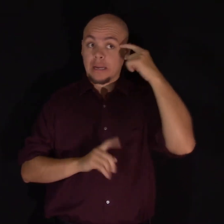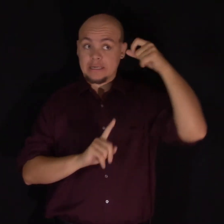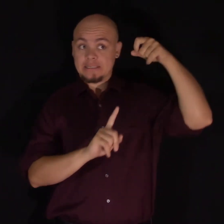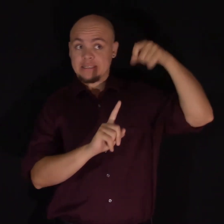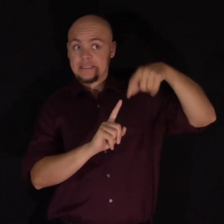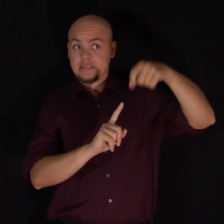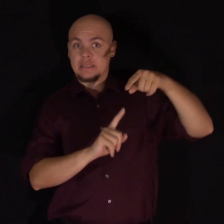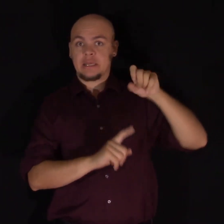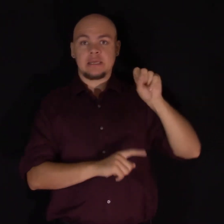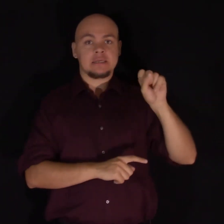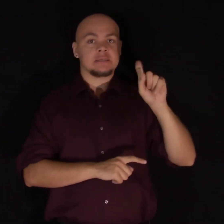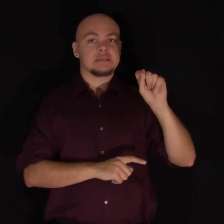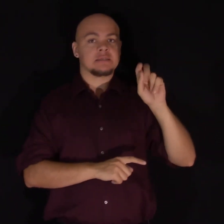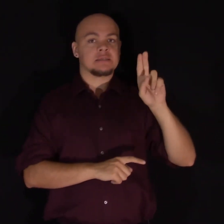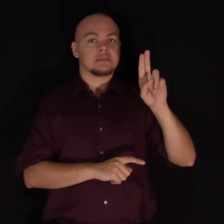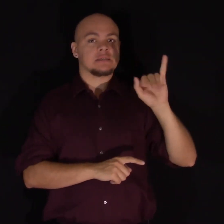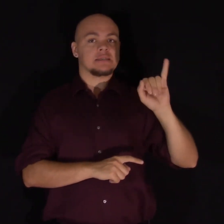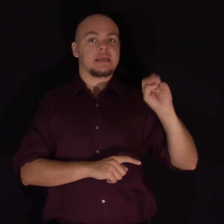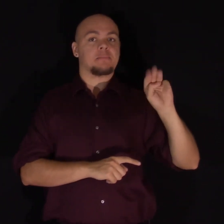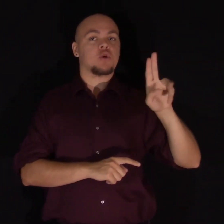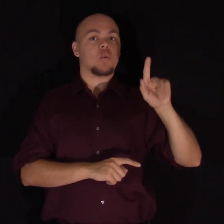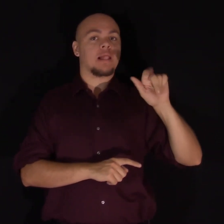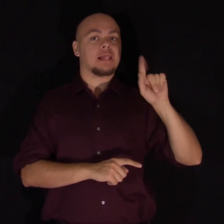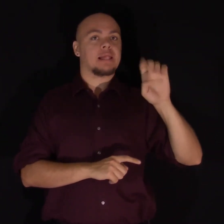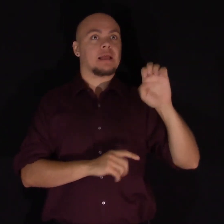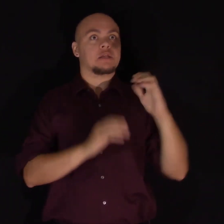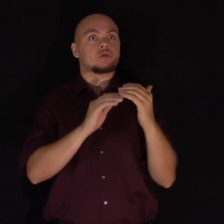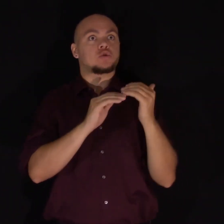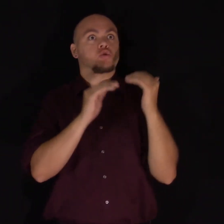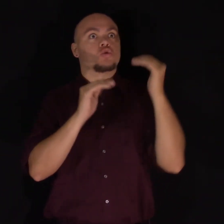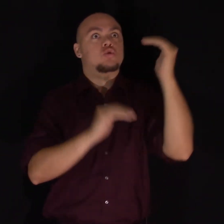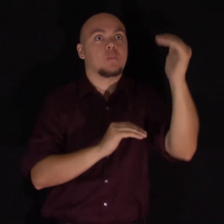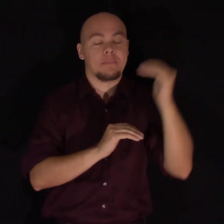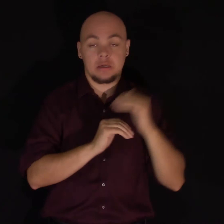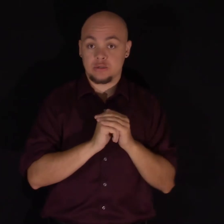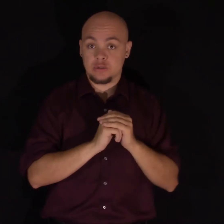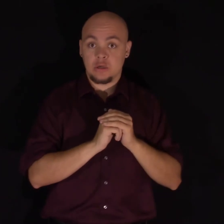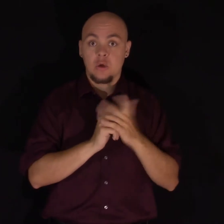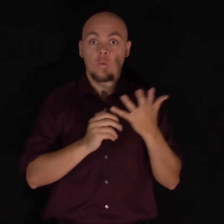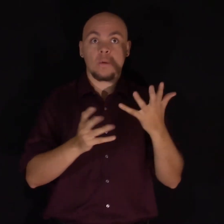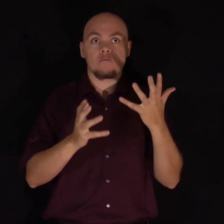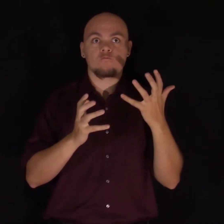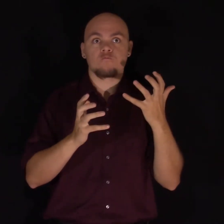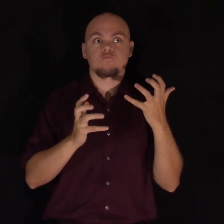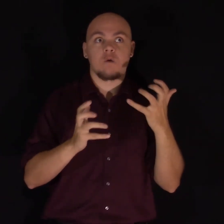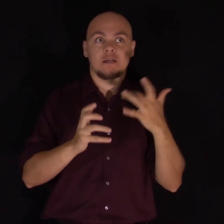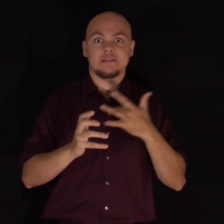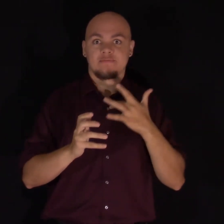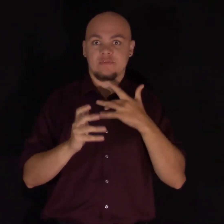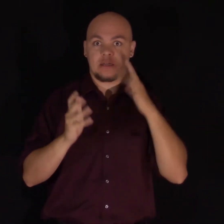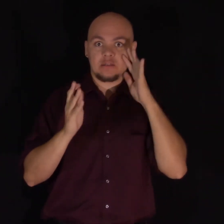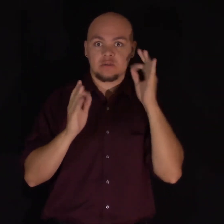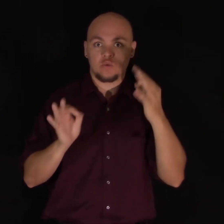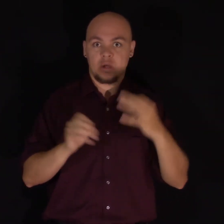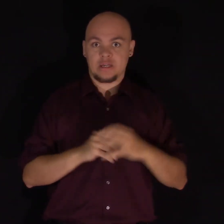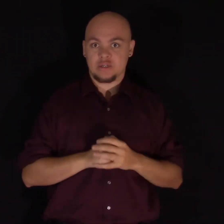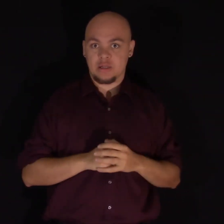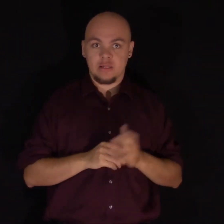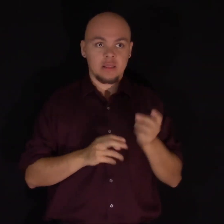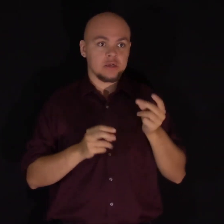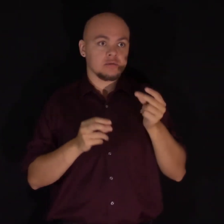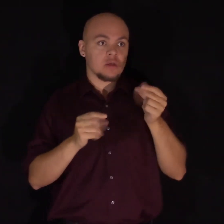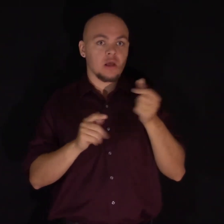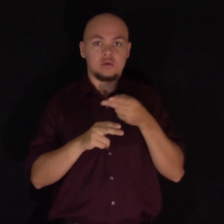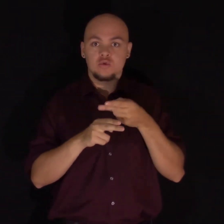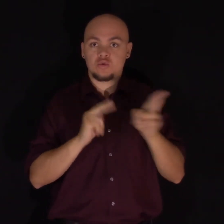overstimulated. It's that we crave distraction in the first place. Our brains love these tiny little